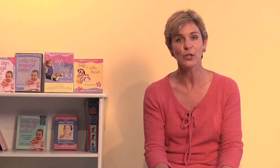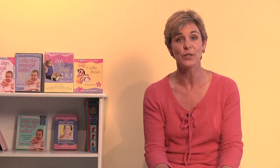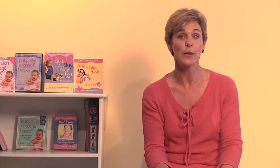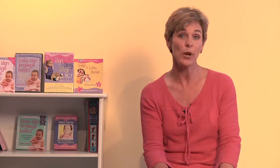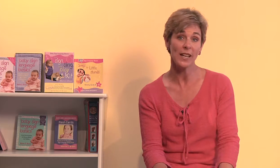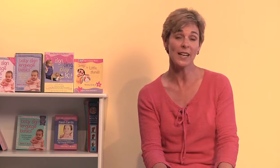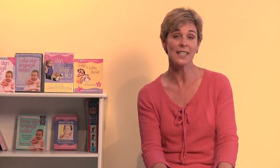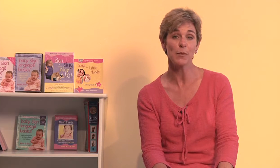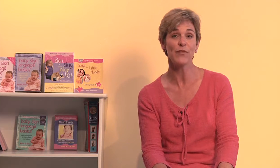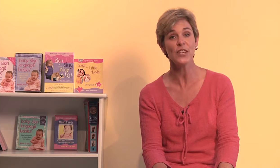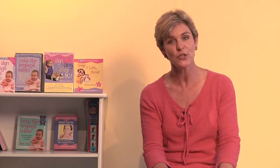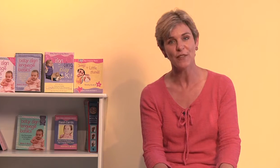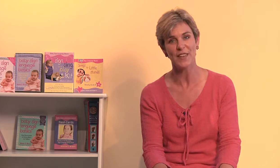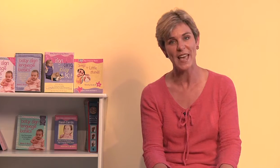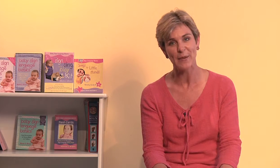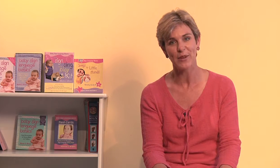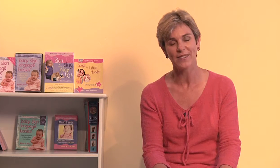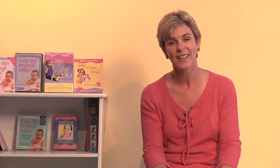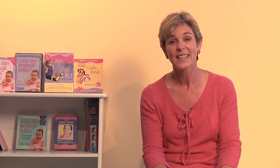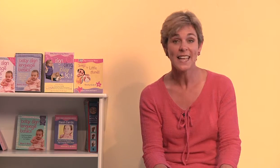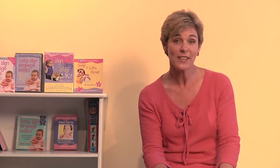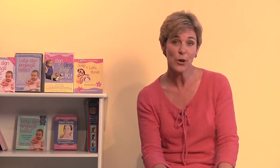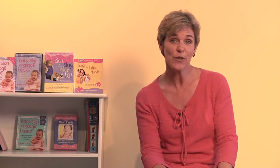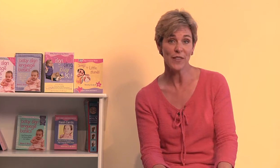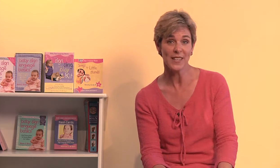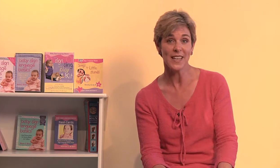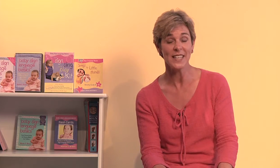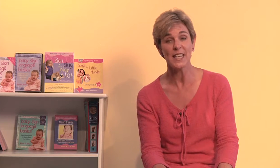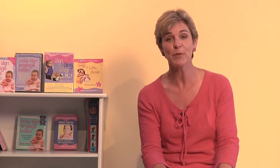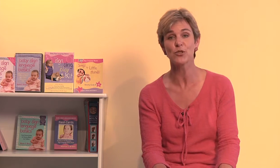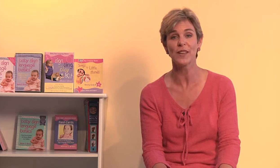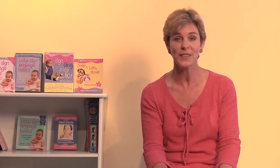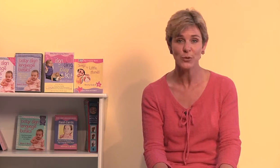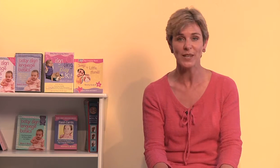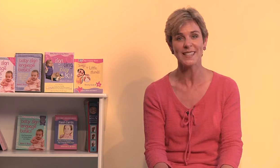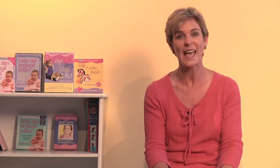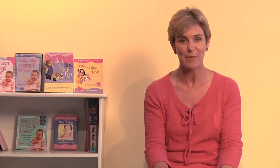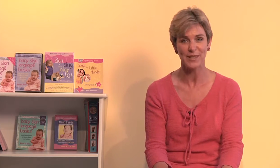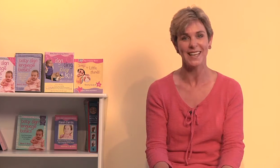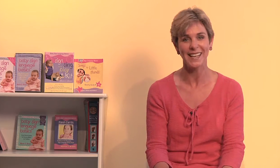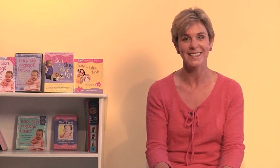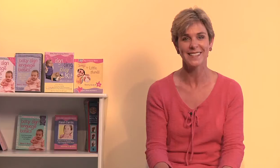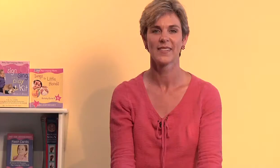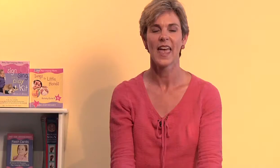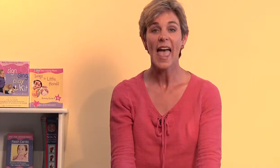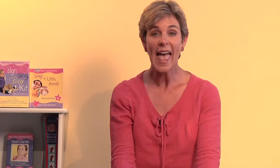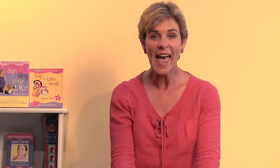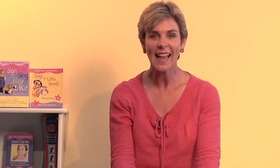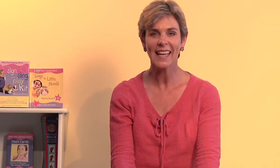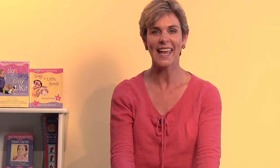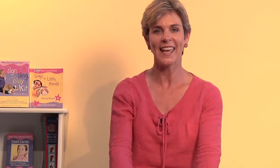include some recognizable feature of the animal. Take note of this as I demonstrate this week's animal signs.